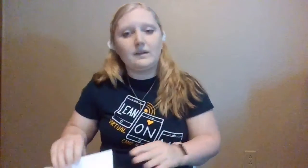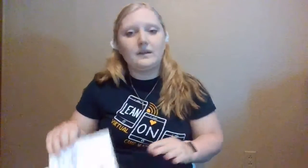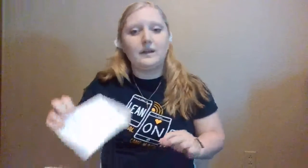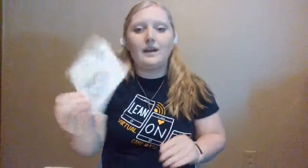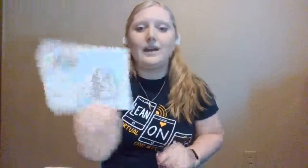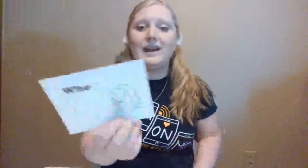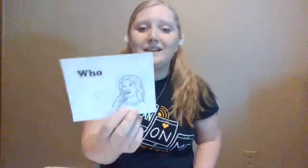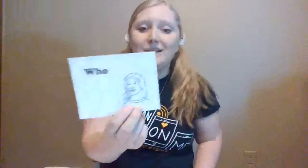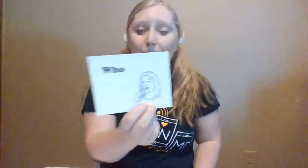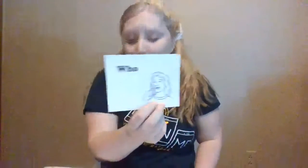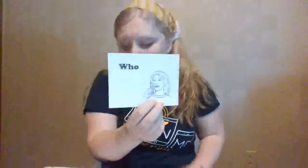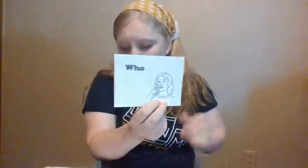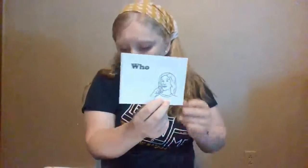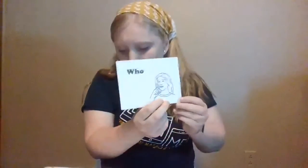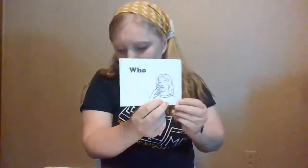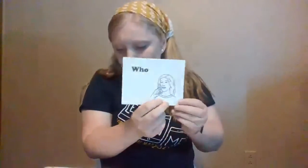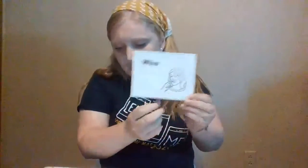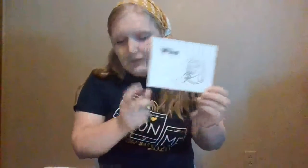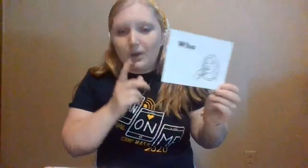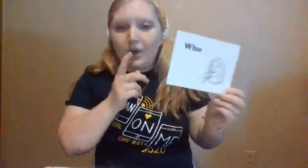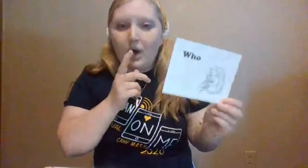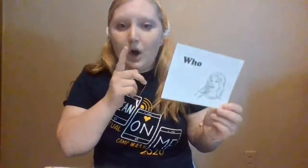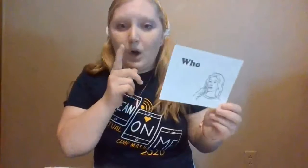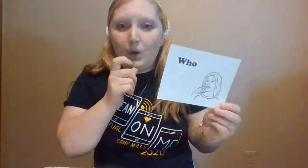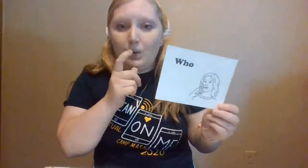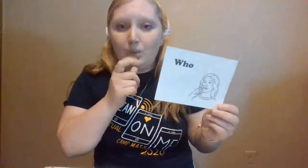first is who. Who.